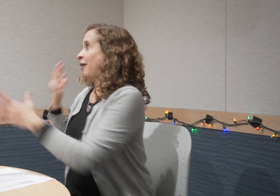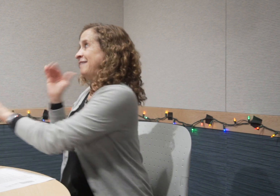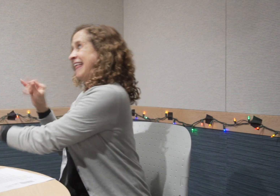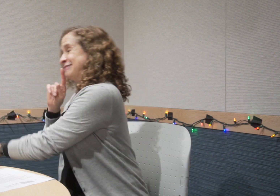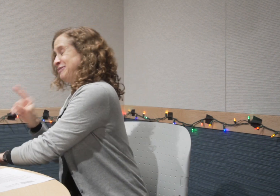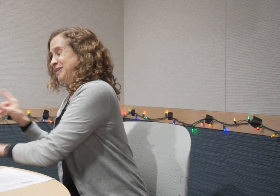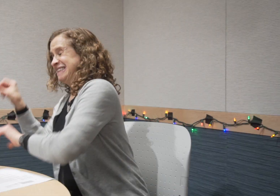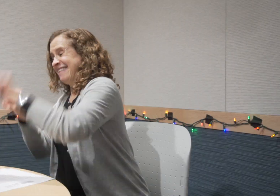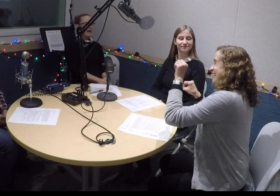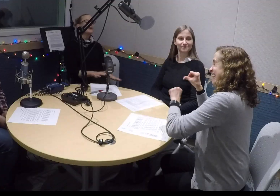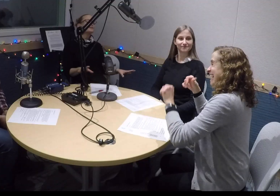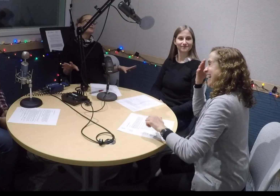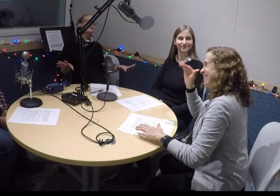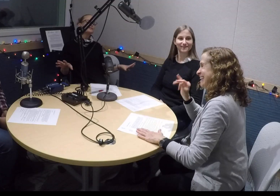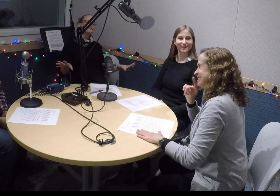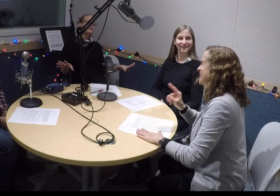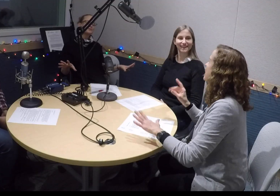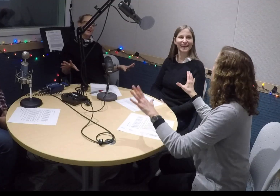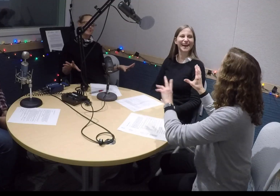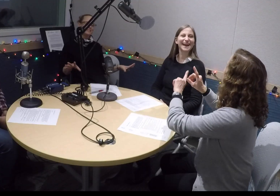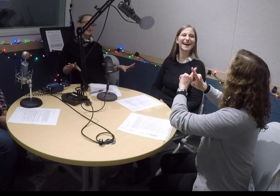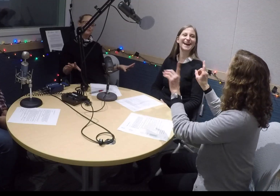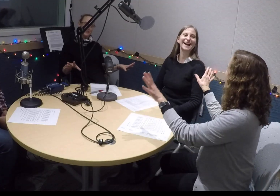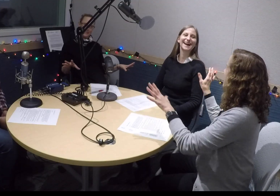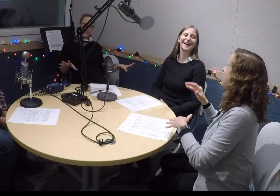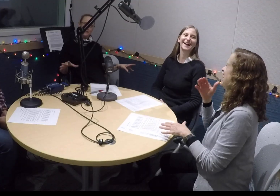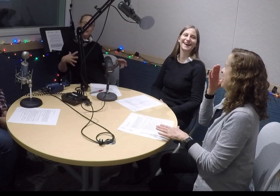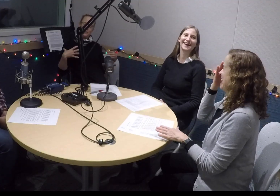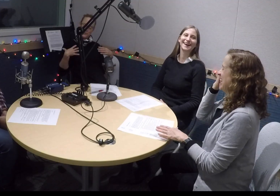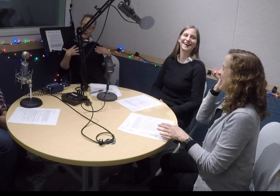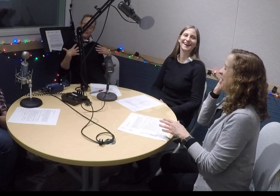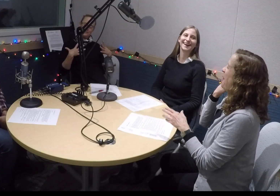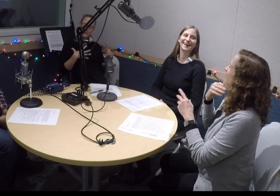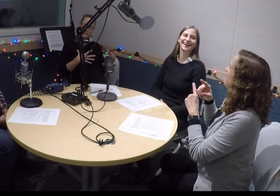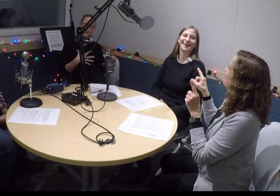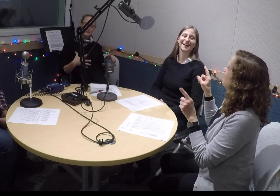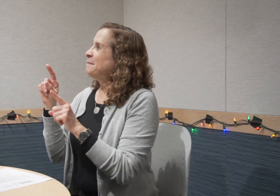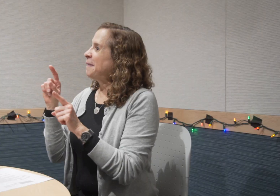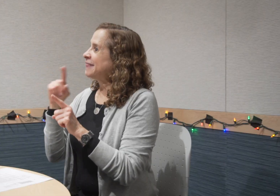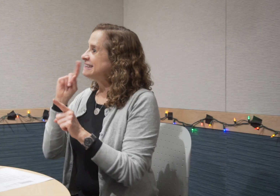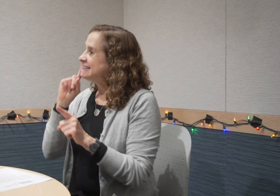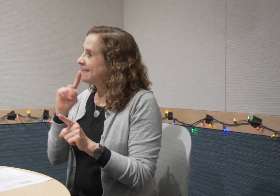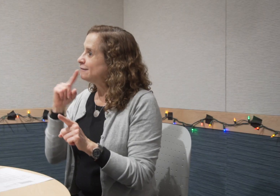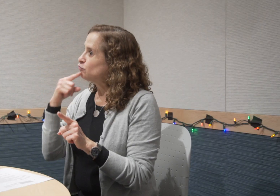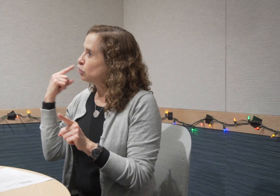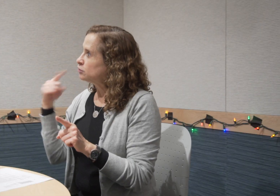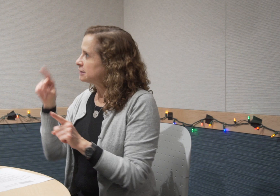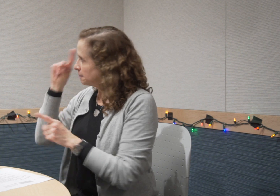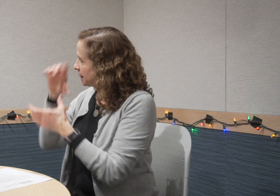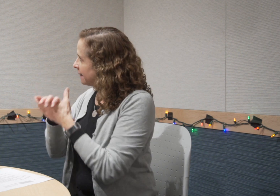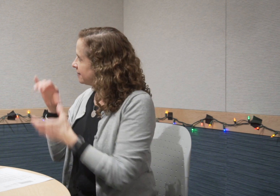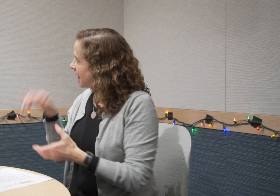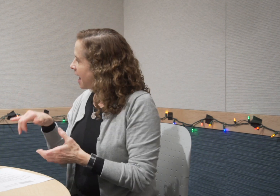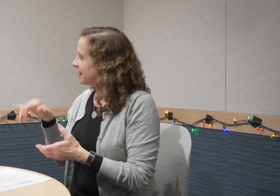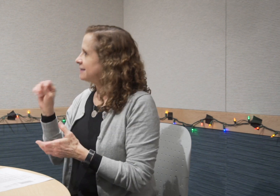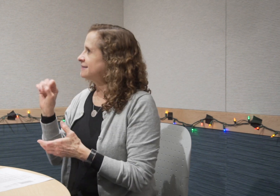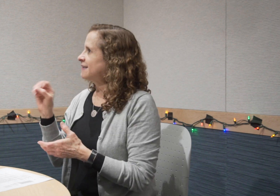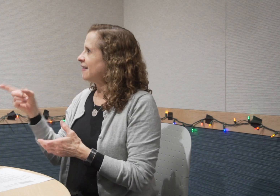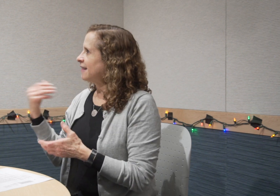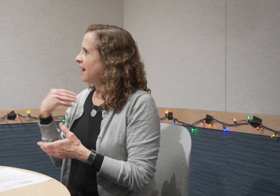don't rely on hearing. I don't know if it's true scientifically, but what we were told is that the reason why this deaf Russian artist believed that